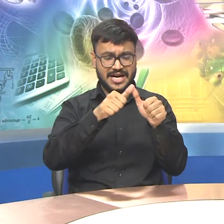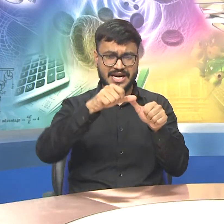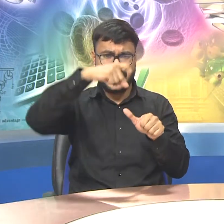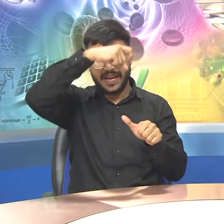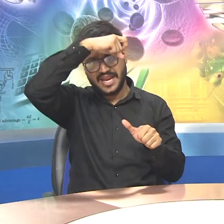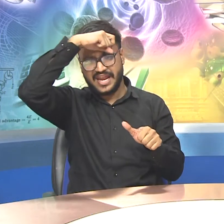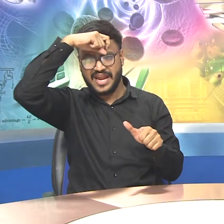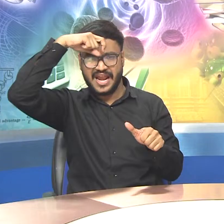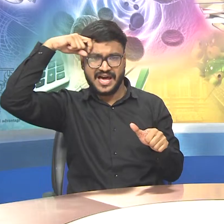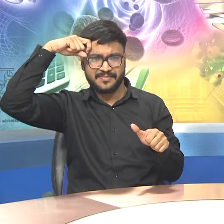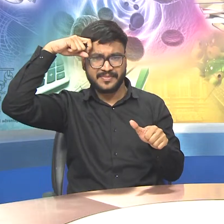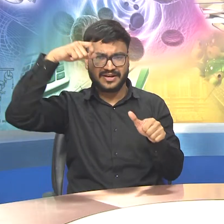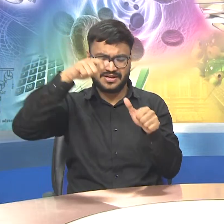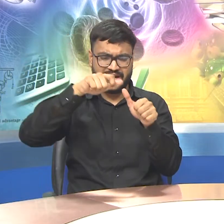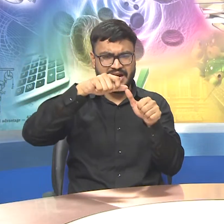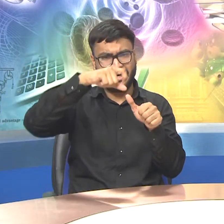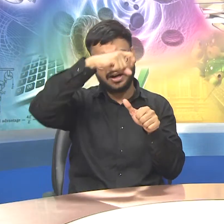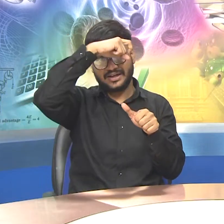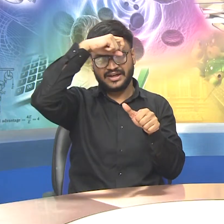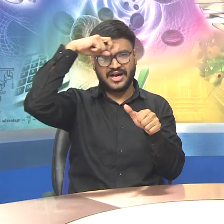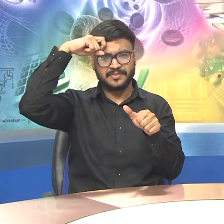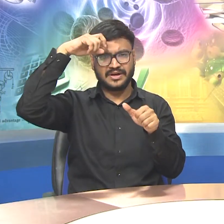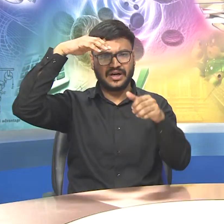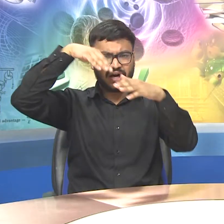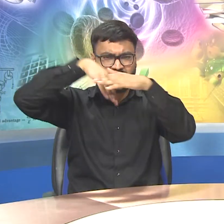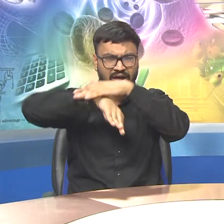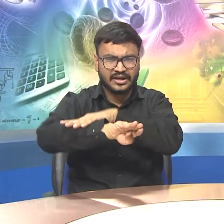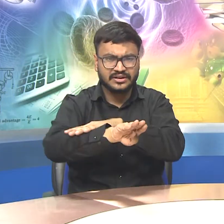For example, the sign of April.